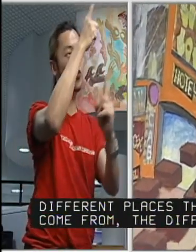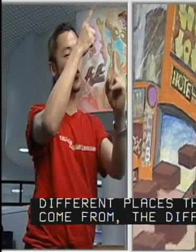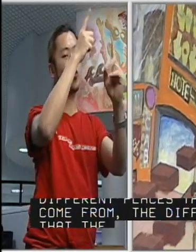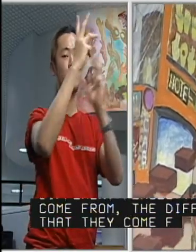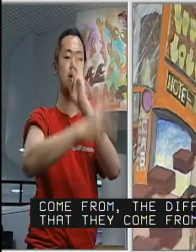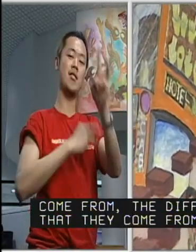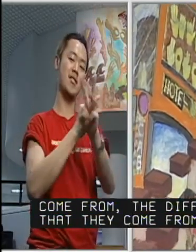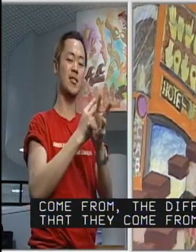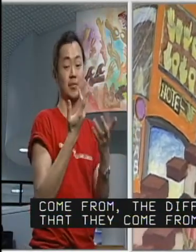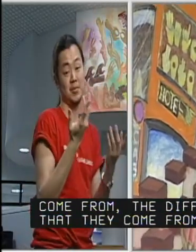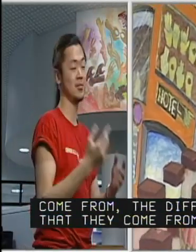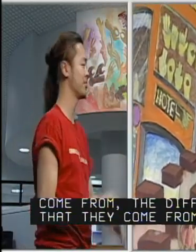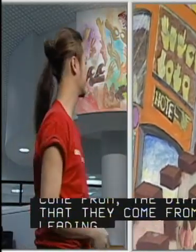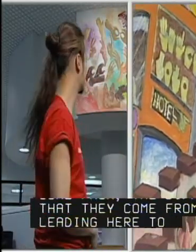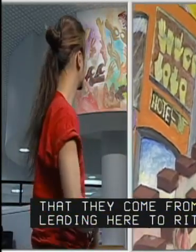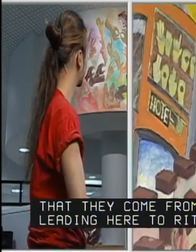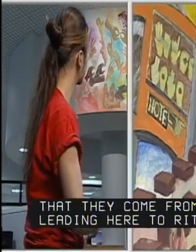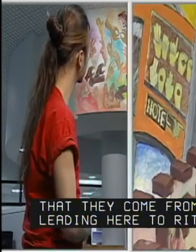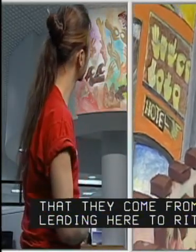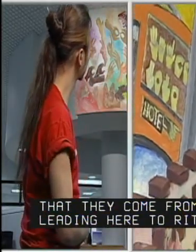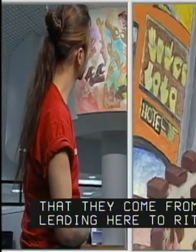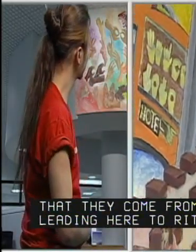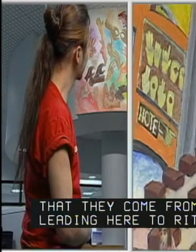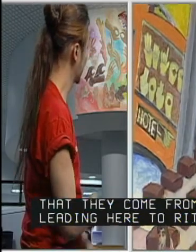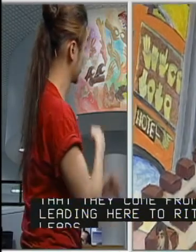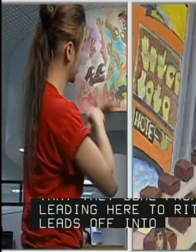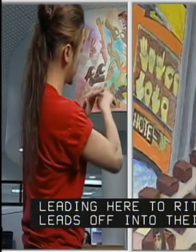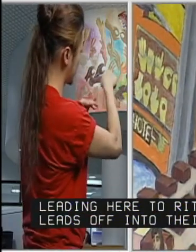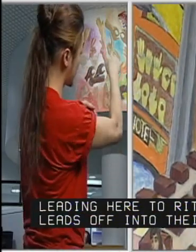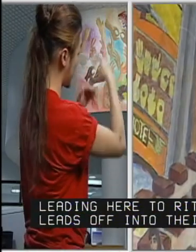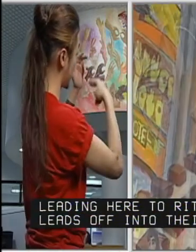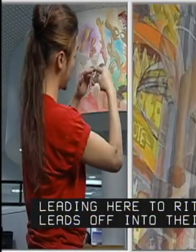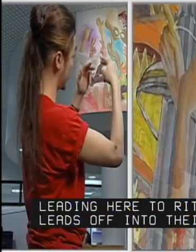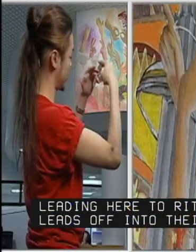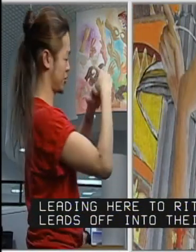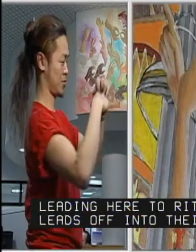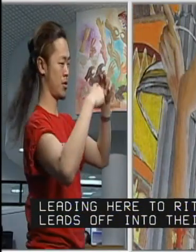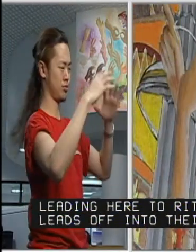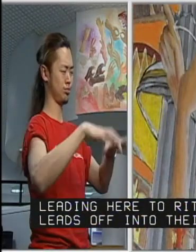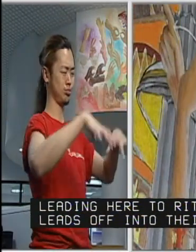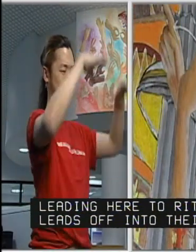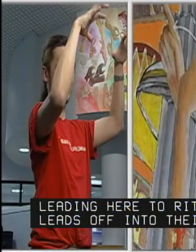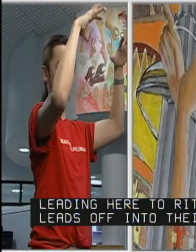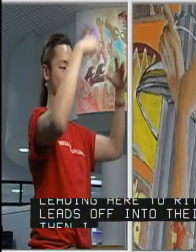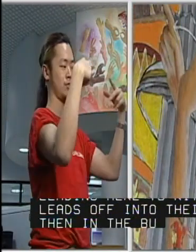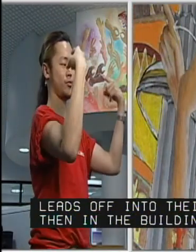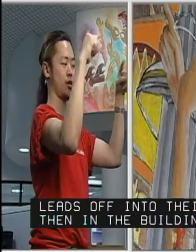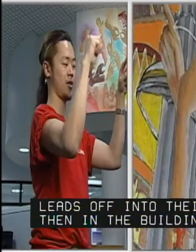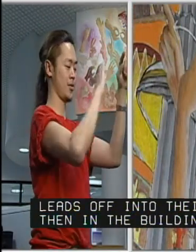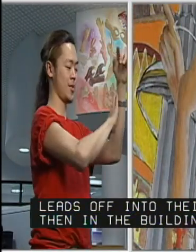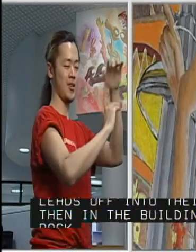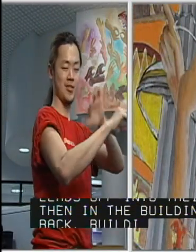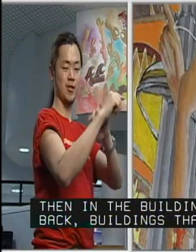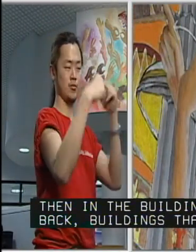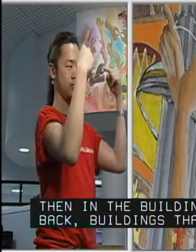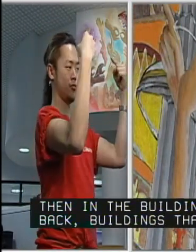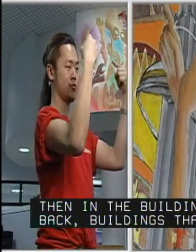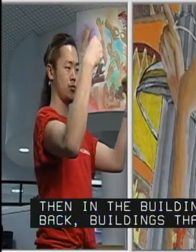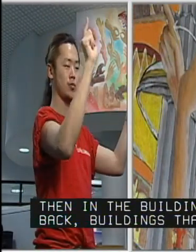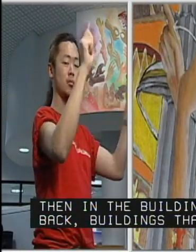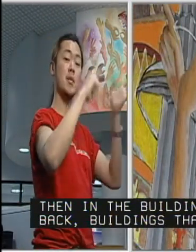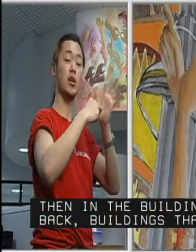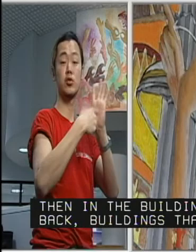different states they come from, all leading here to RIT, which then leads off into their future. Then in the buildings in the